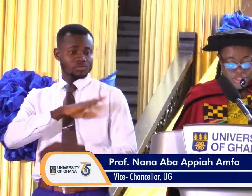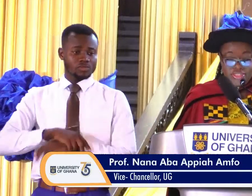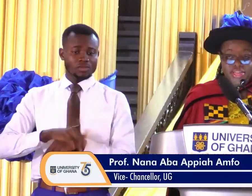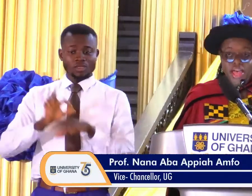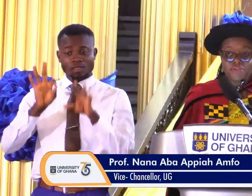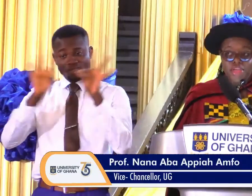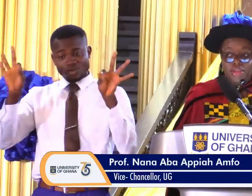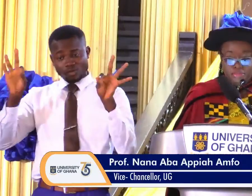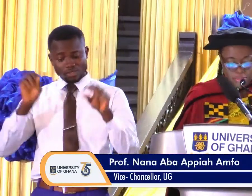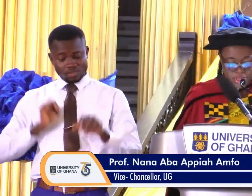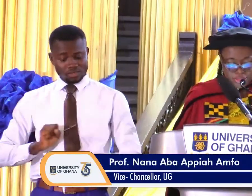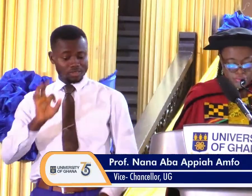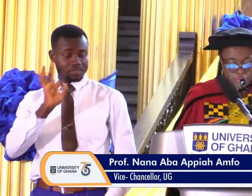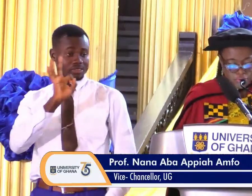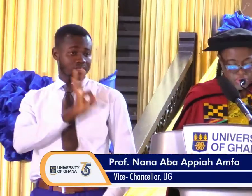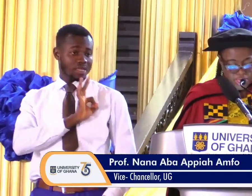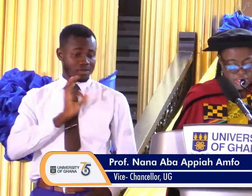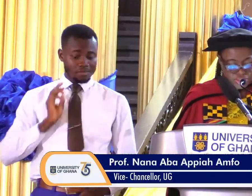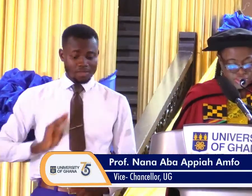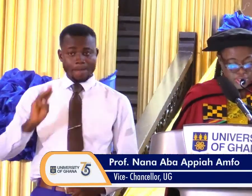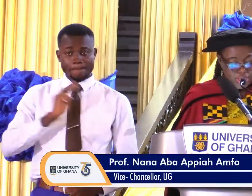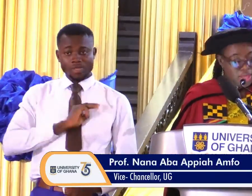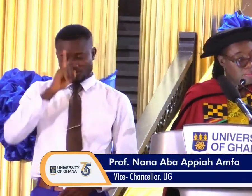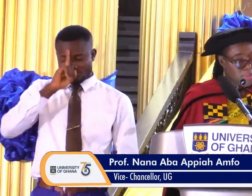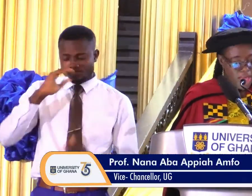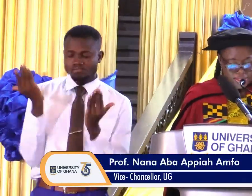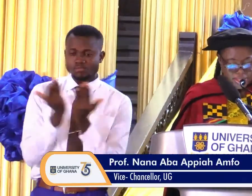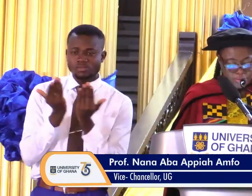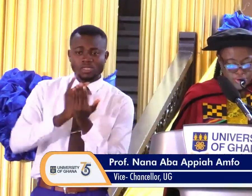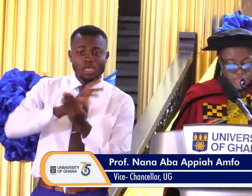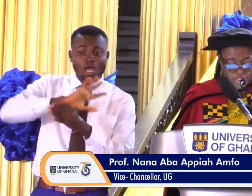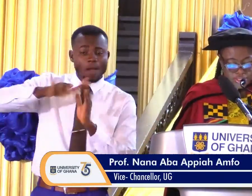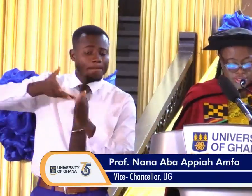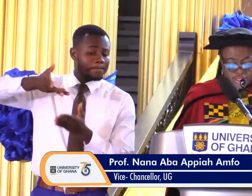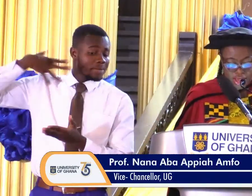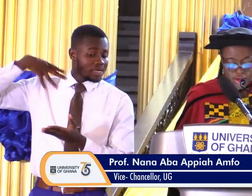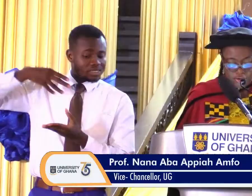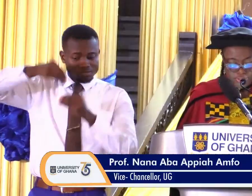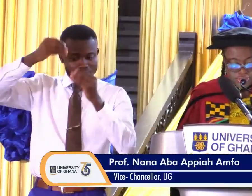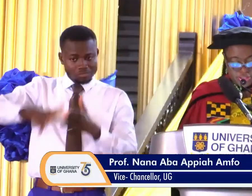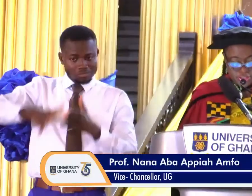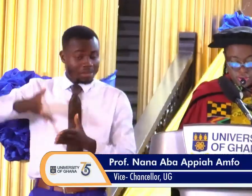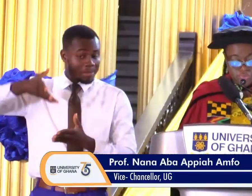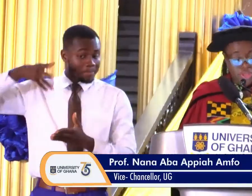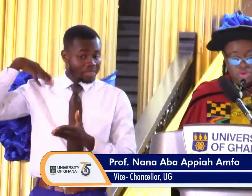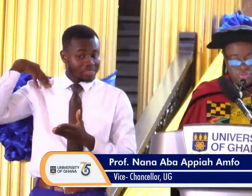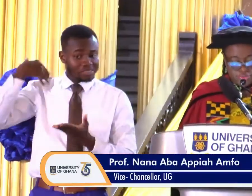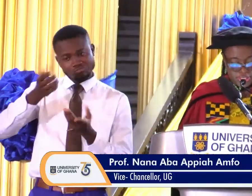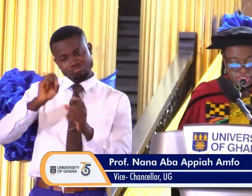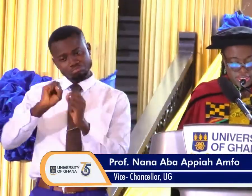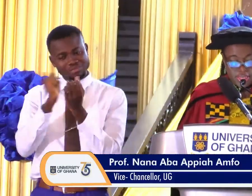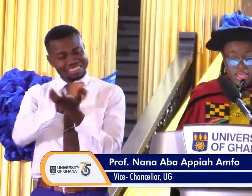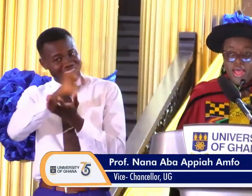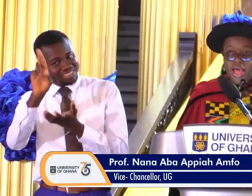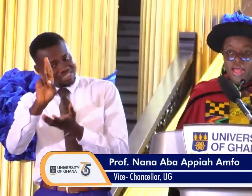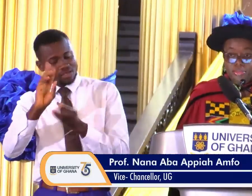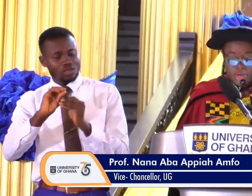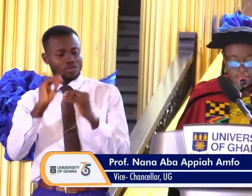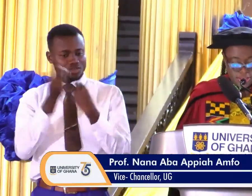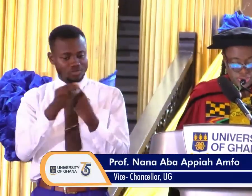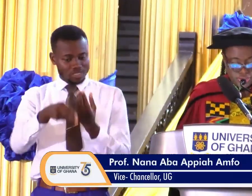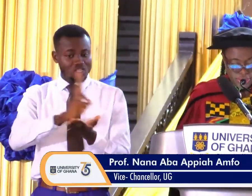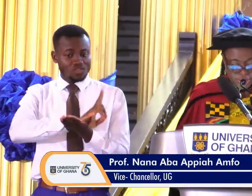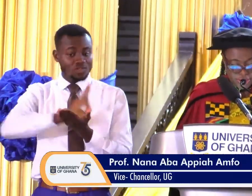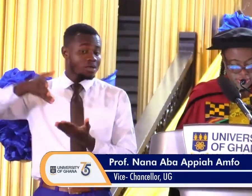faculty staff and members of convocation, past and present senior officers of the university, alumni